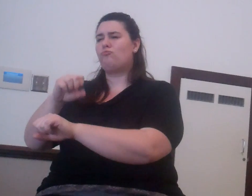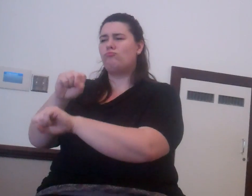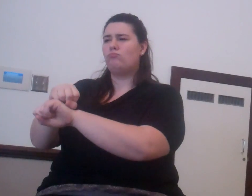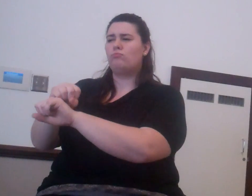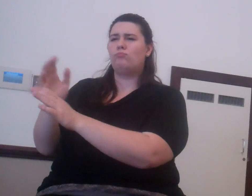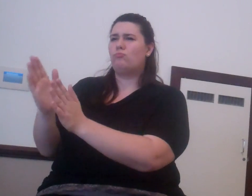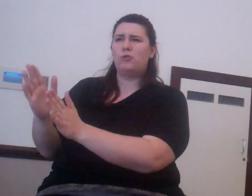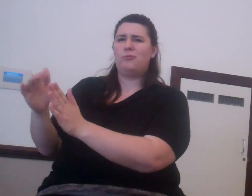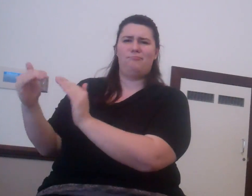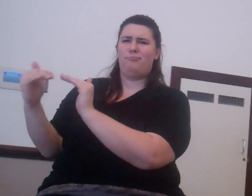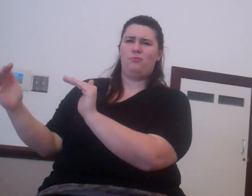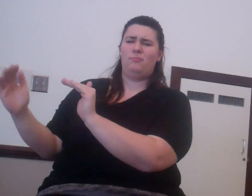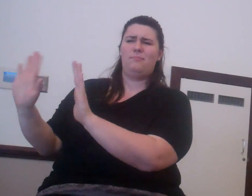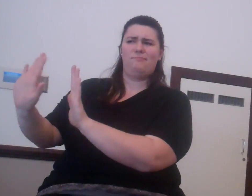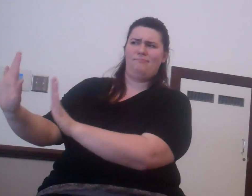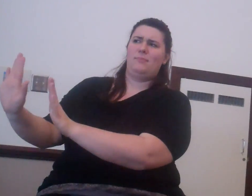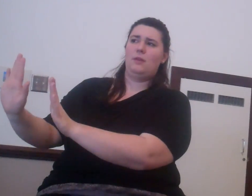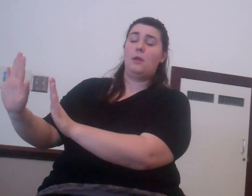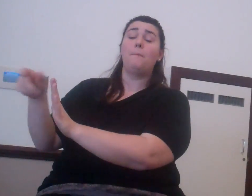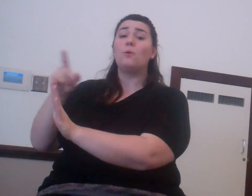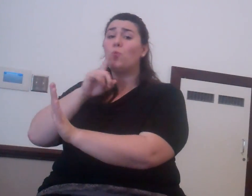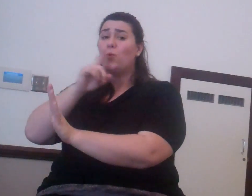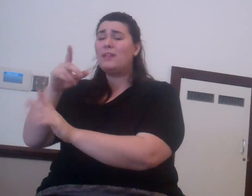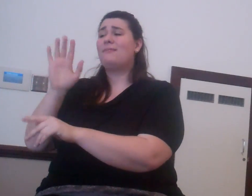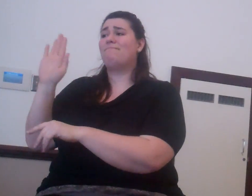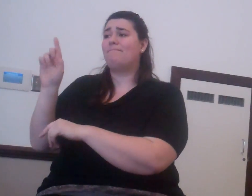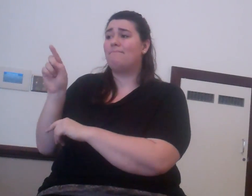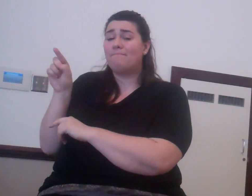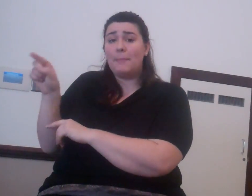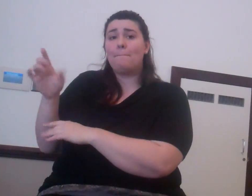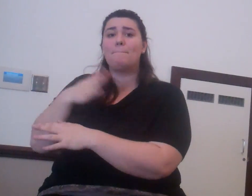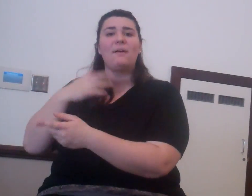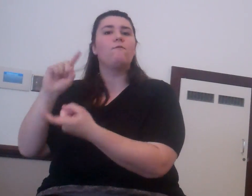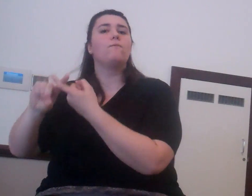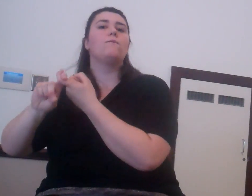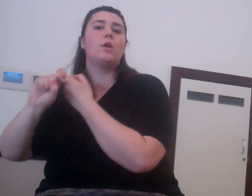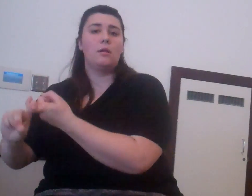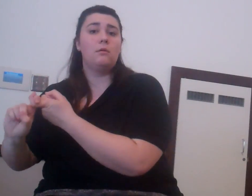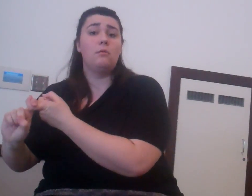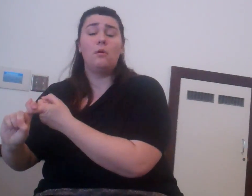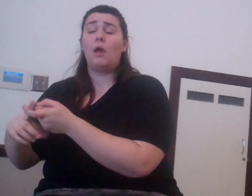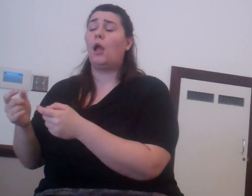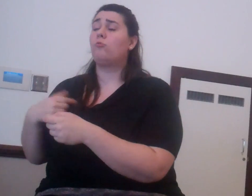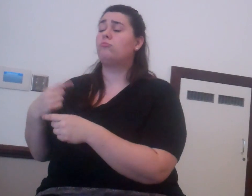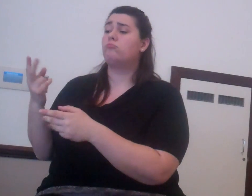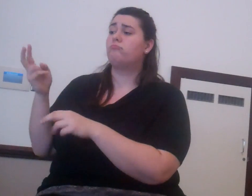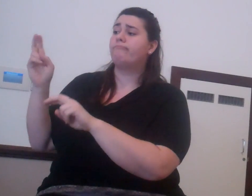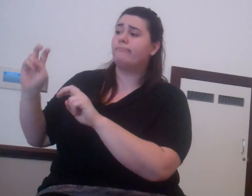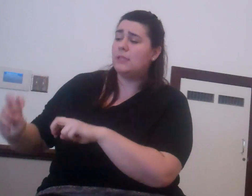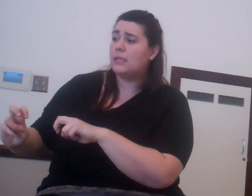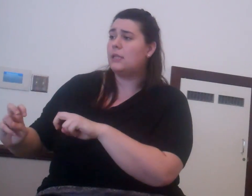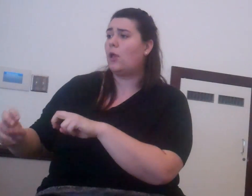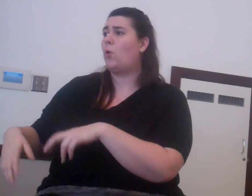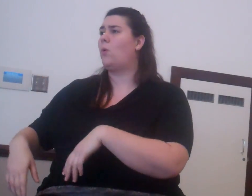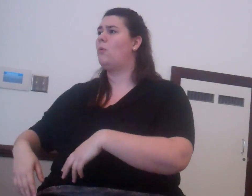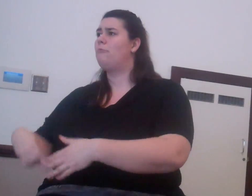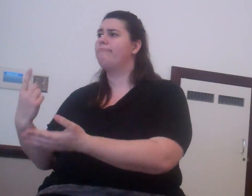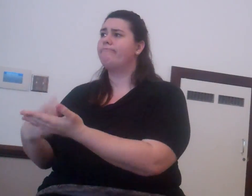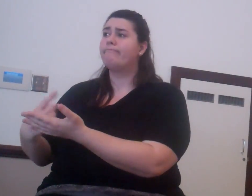they're your friend, you understand what they're going through outside of work too, right? So assurances might mainly come up when